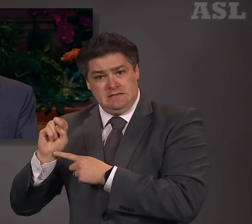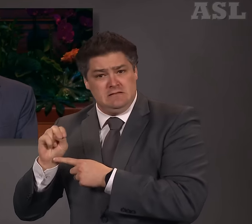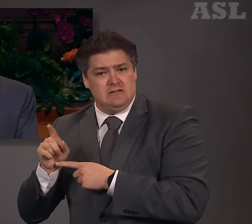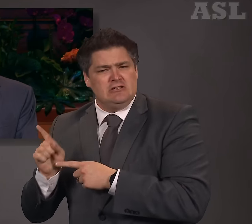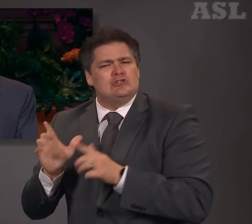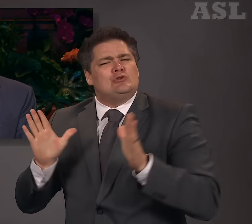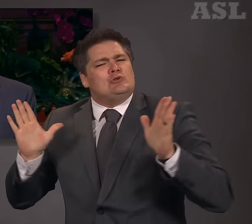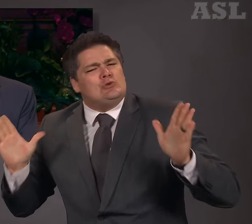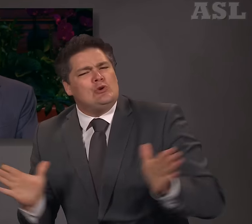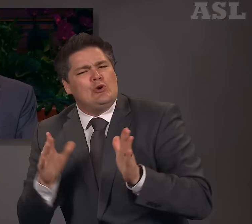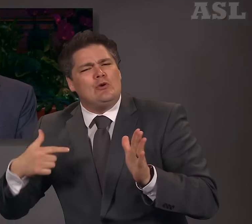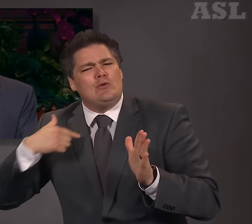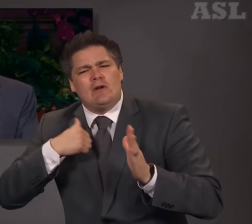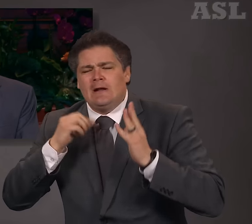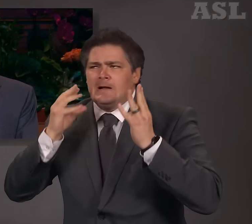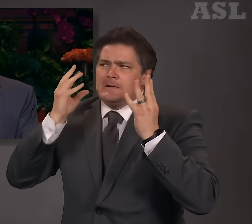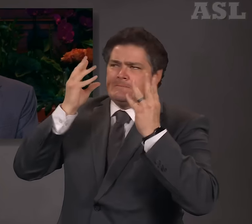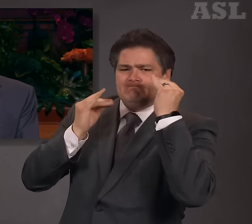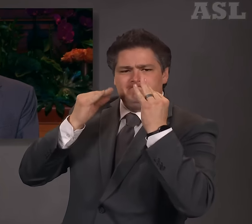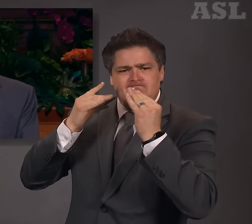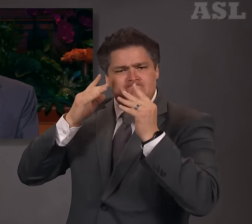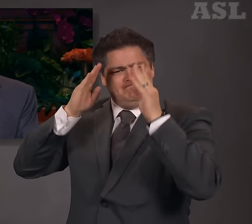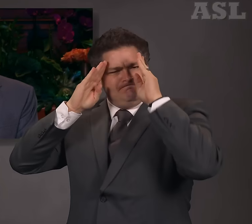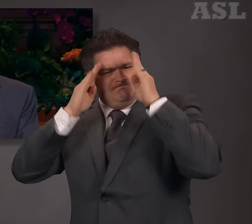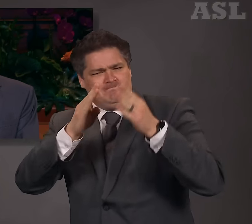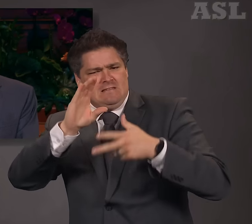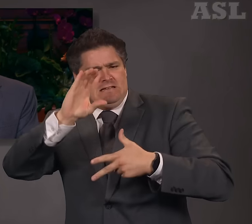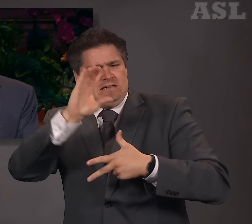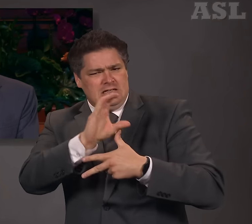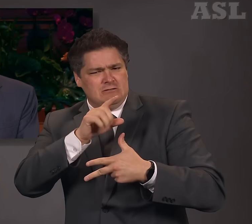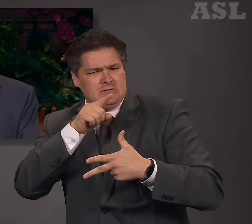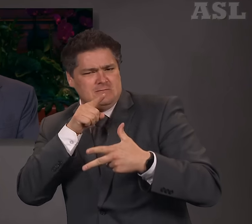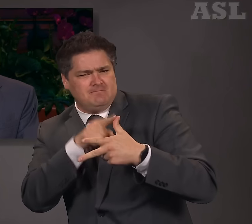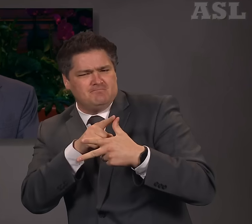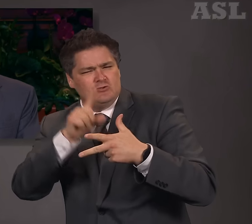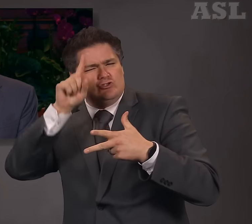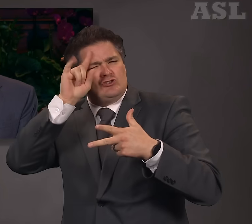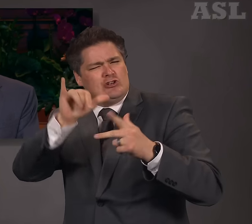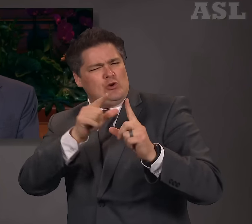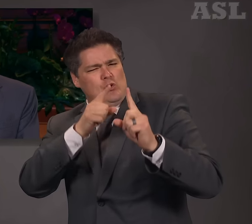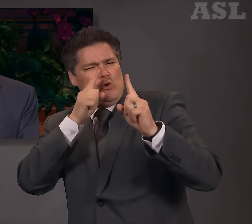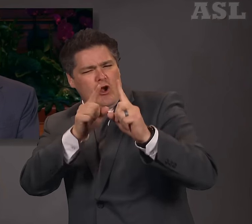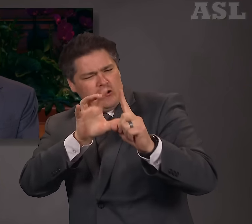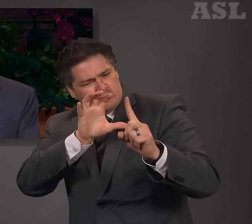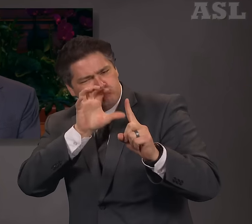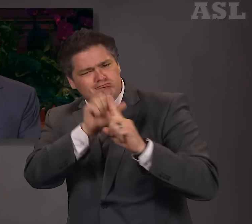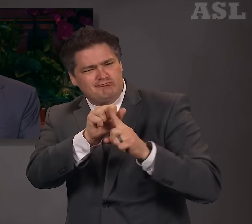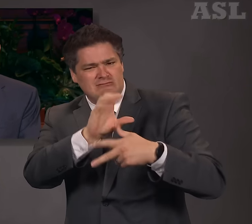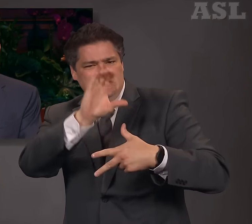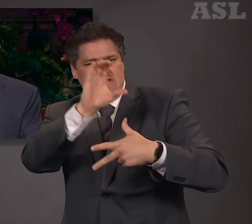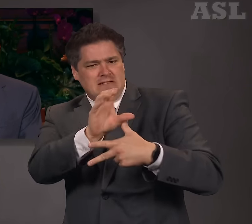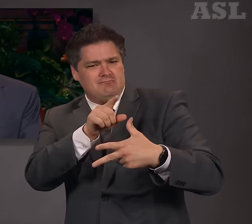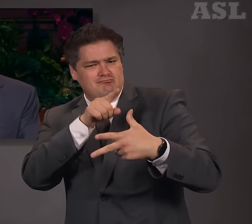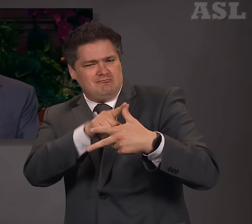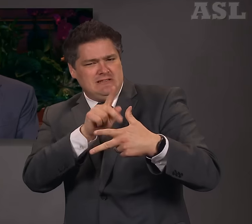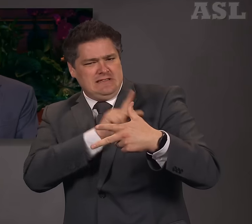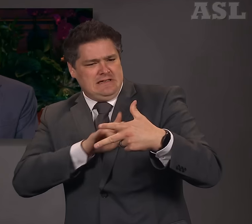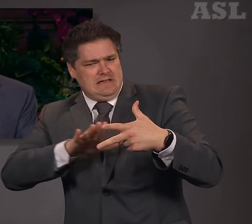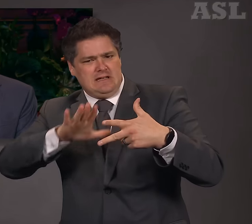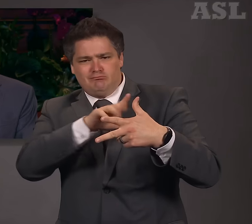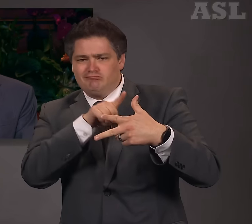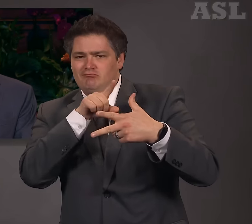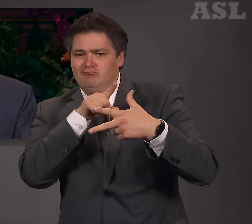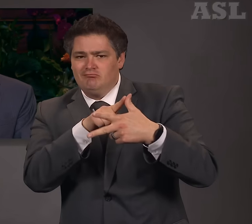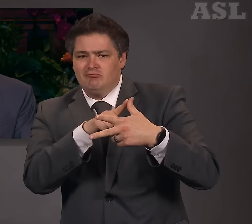think celestial, making the celestial kingdom our eternal goal, then carefully considering where each of